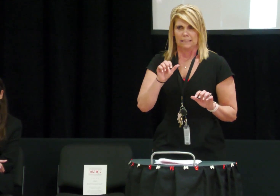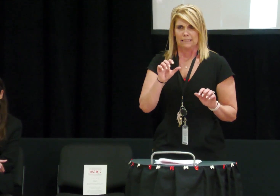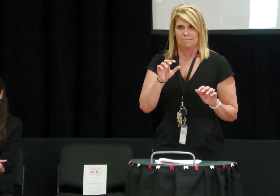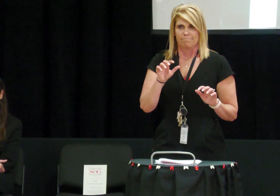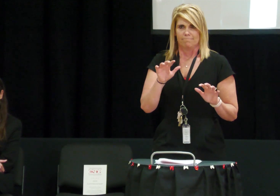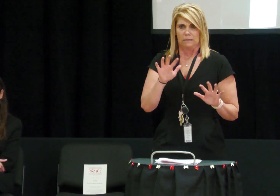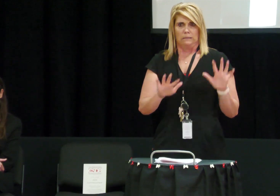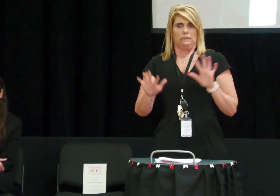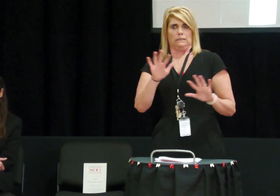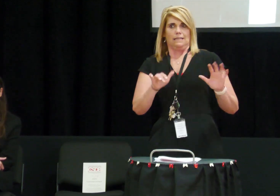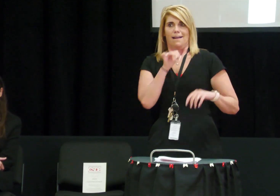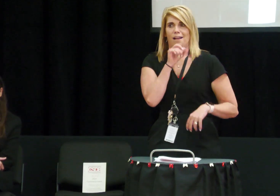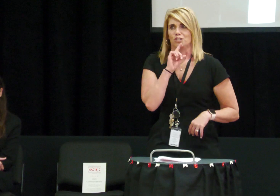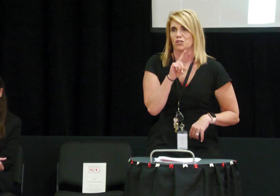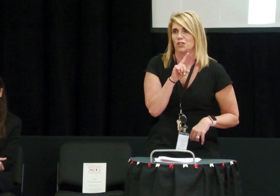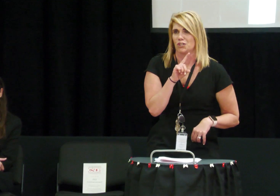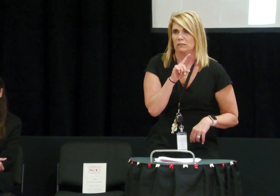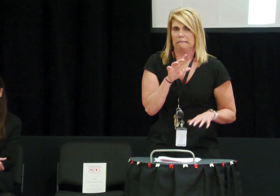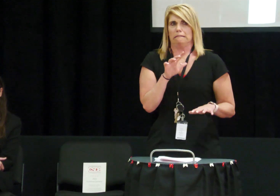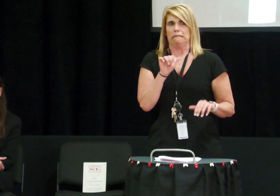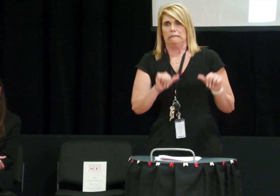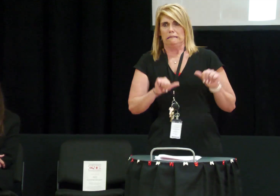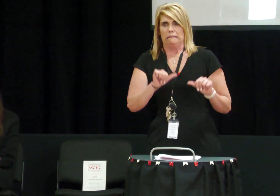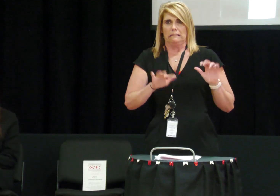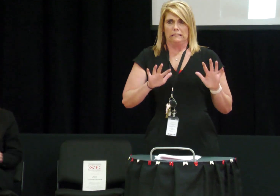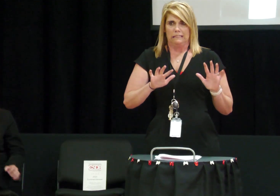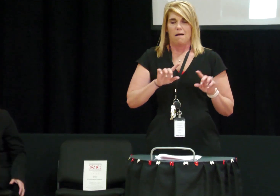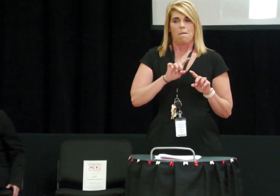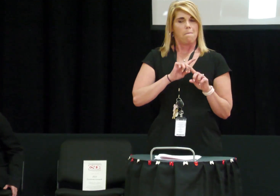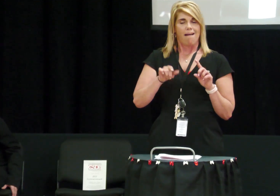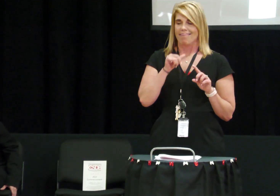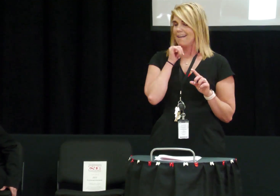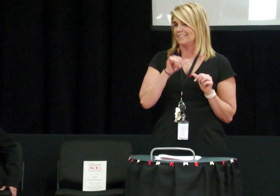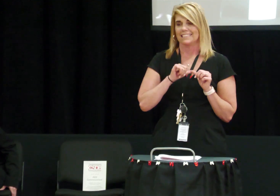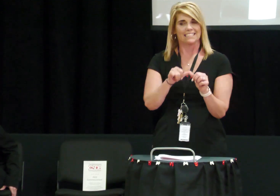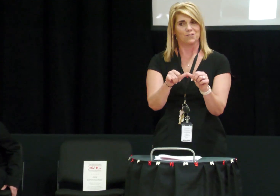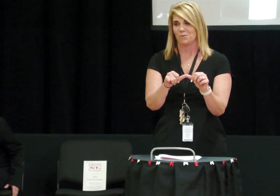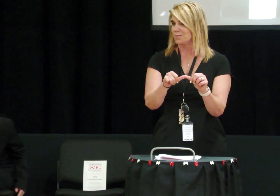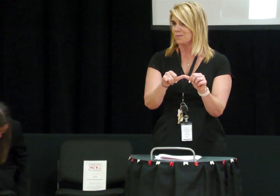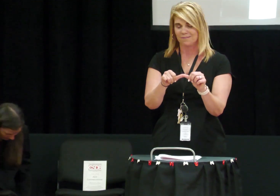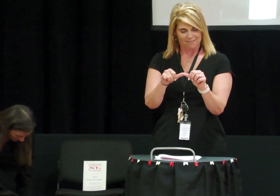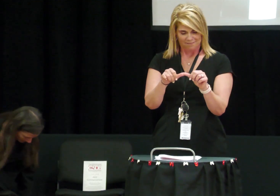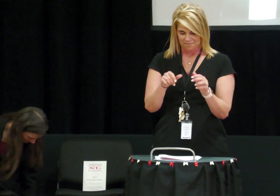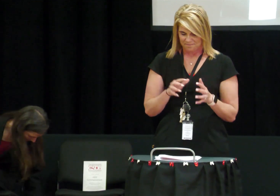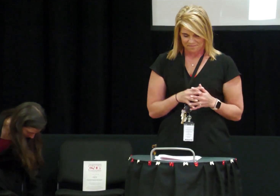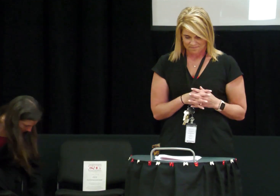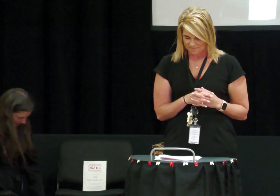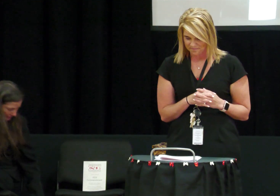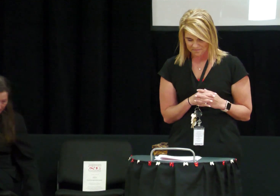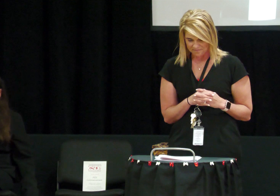was a little unsure. He had some trepidations, but that didn't